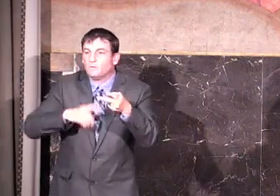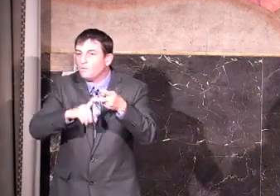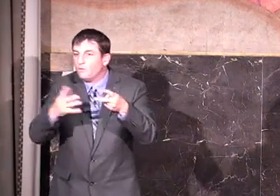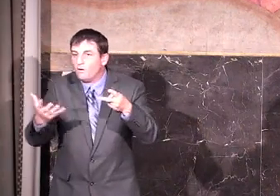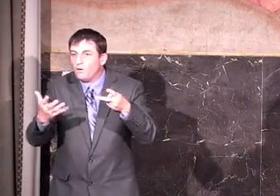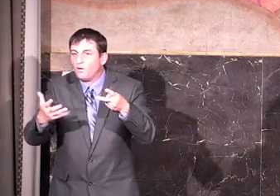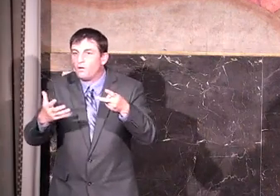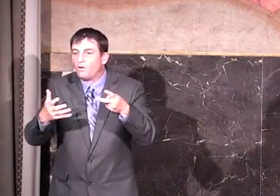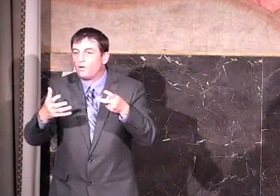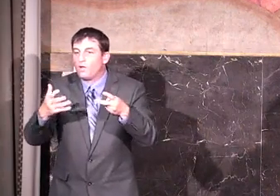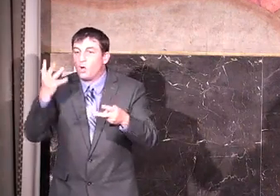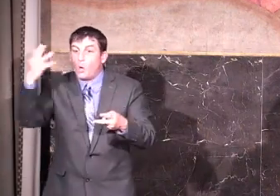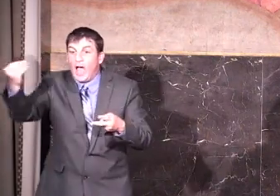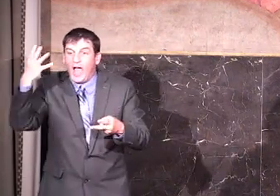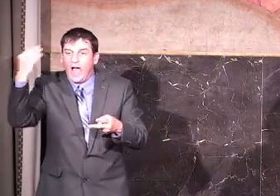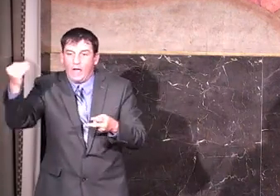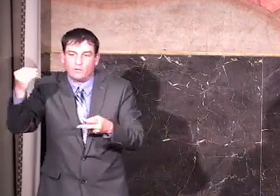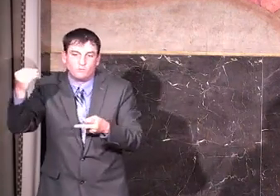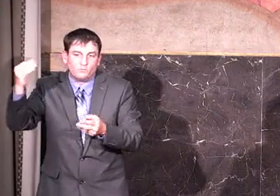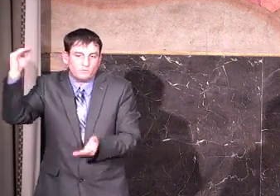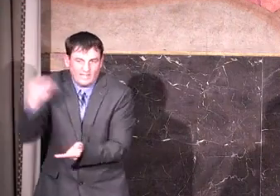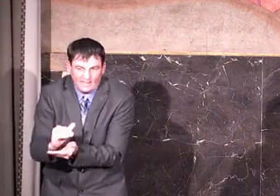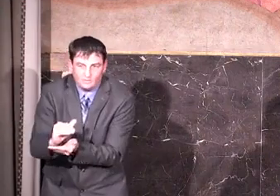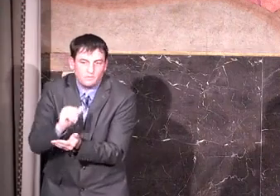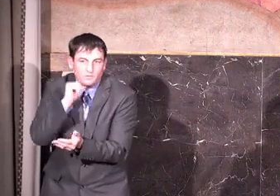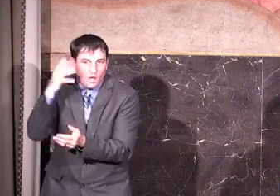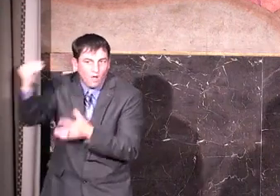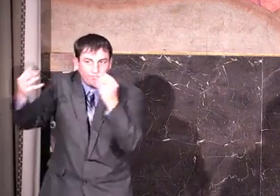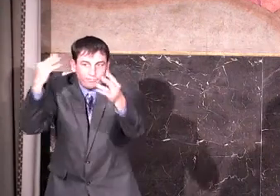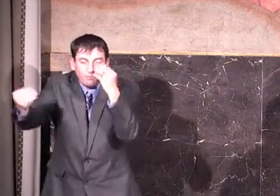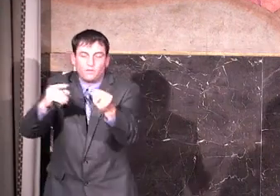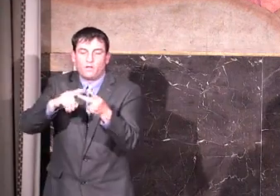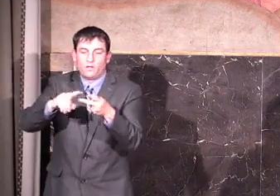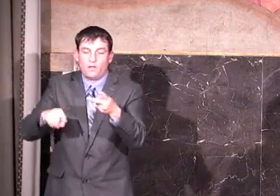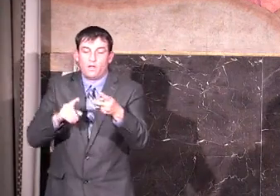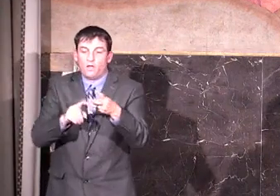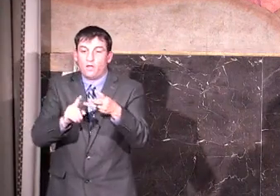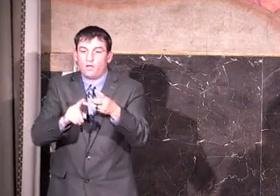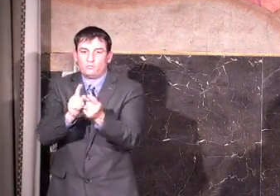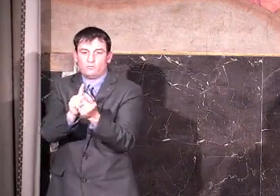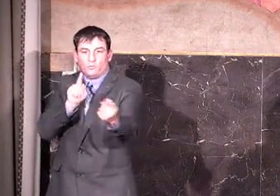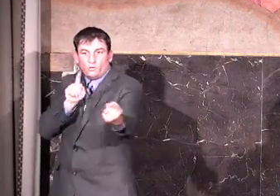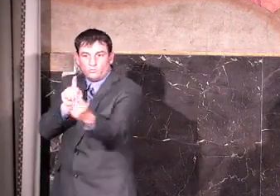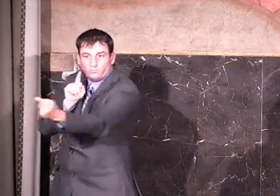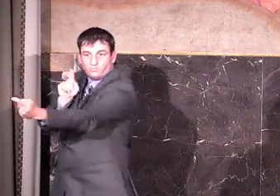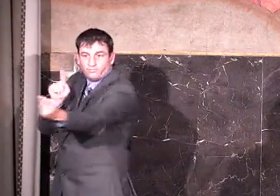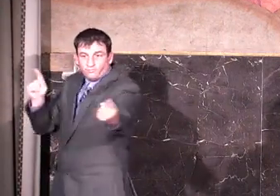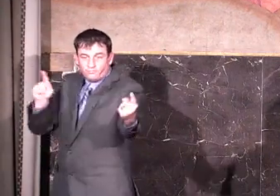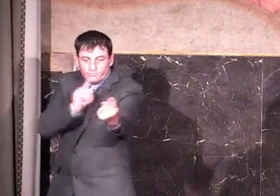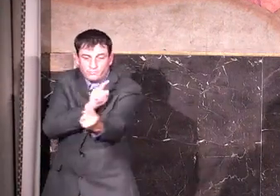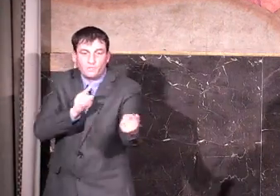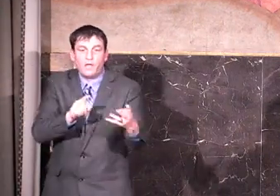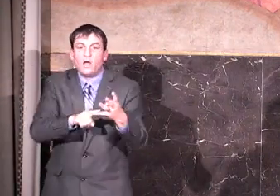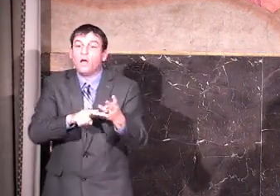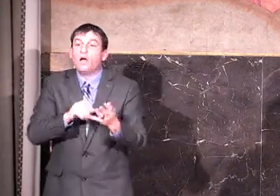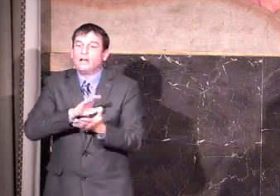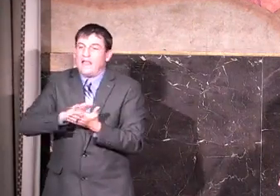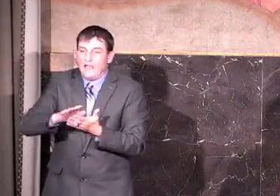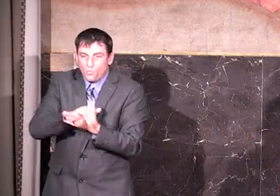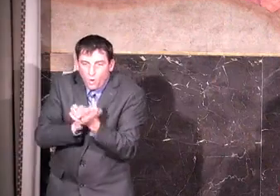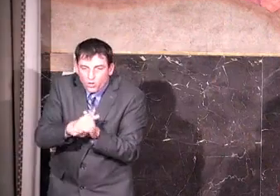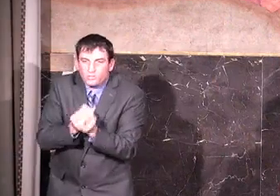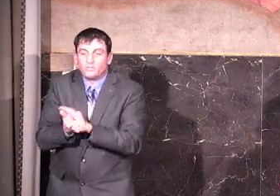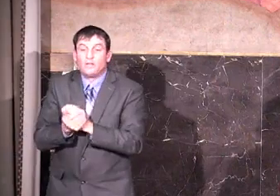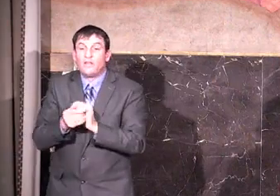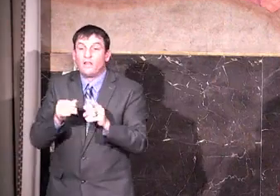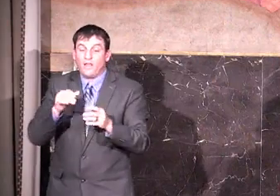out as infrequently as possible, maintaining your social distancing and the hygiene, then everything